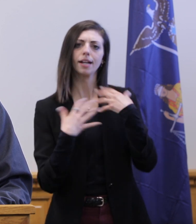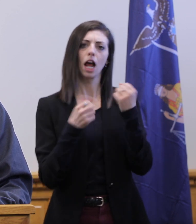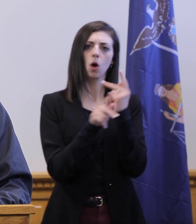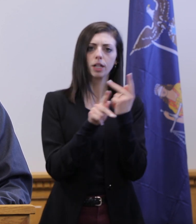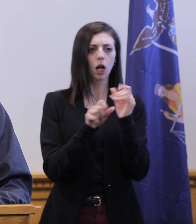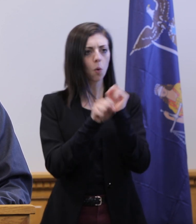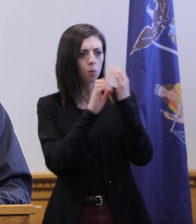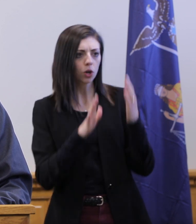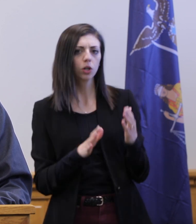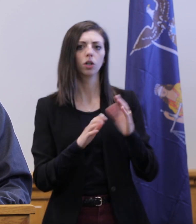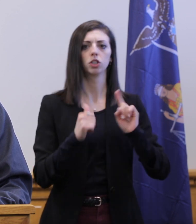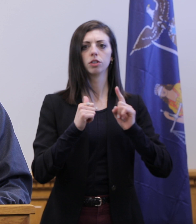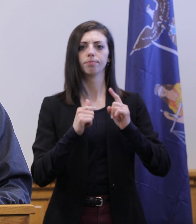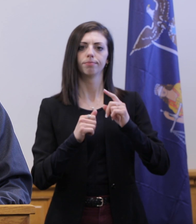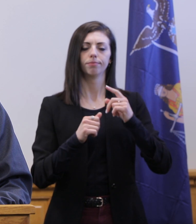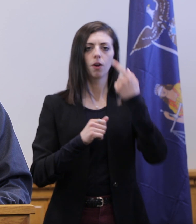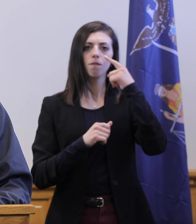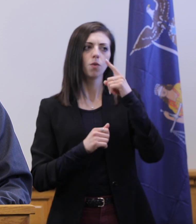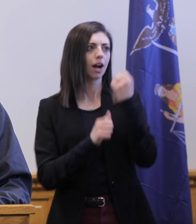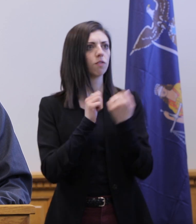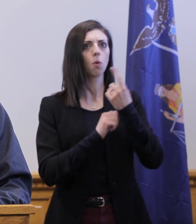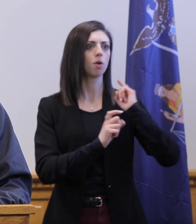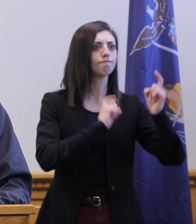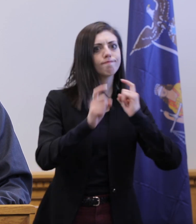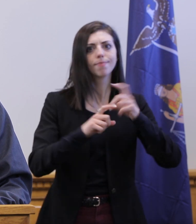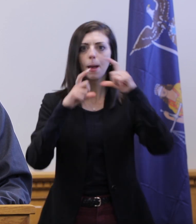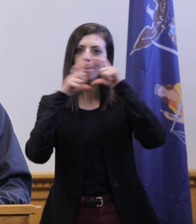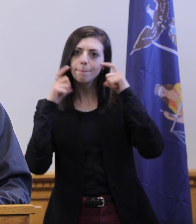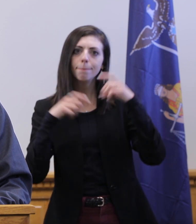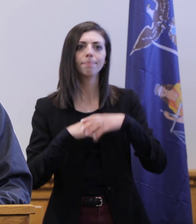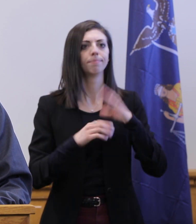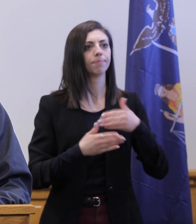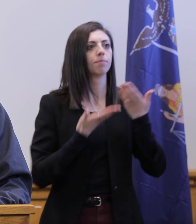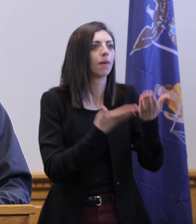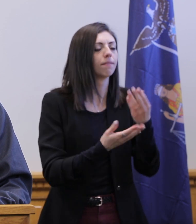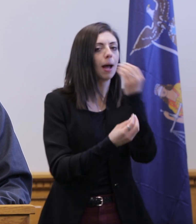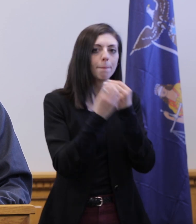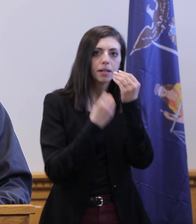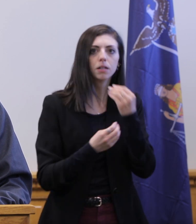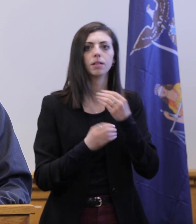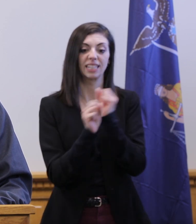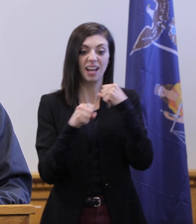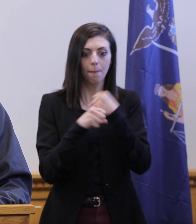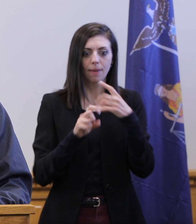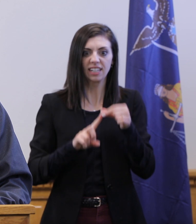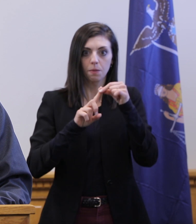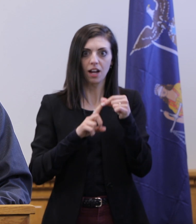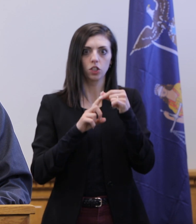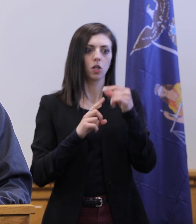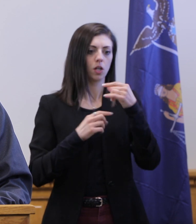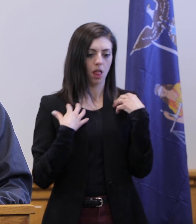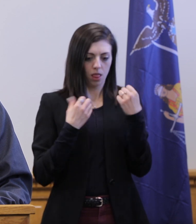all the volunteers who stepped up to distribute masks, deliver meals, manufacture protective equipment, and staff our